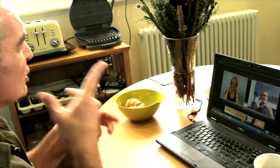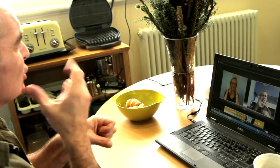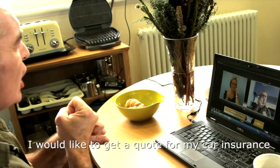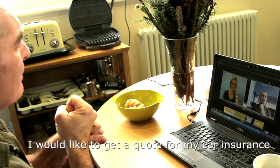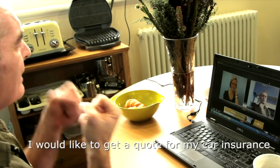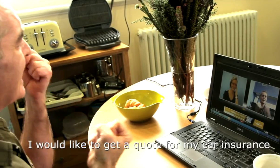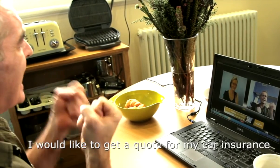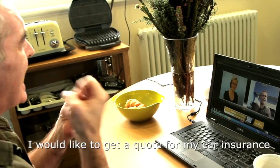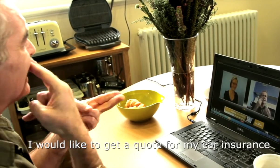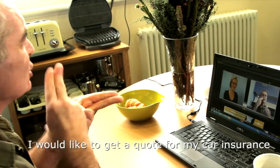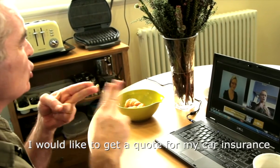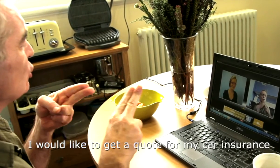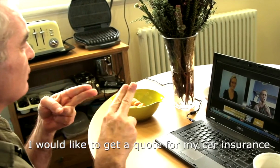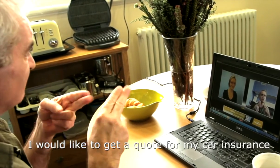I would like to get a quote for my car insurance.